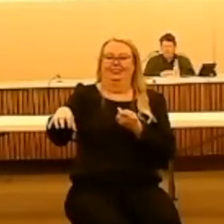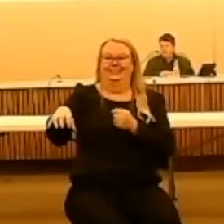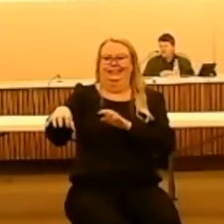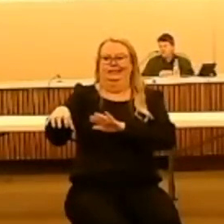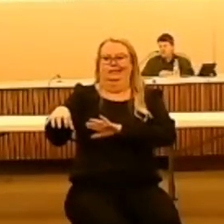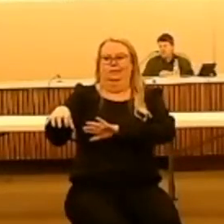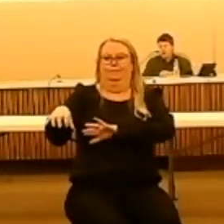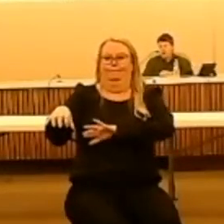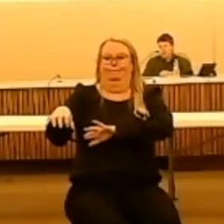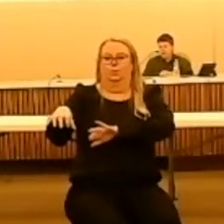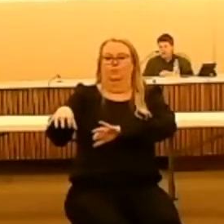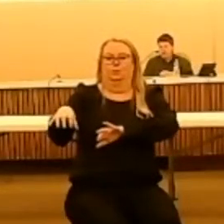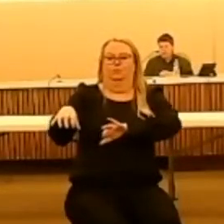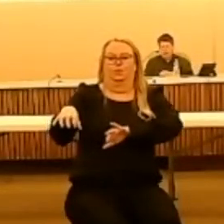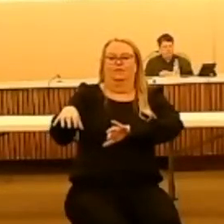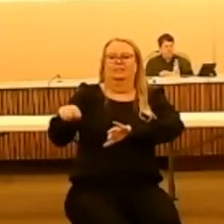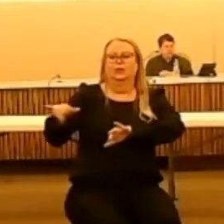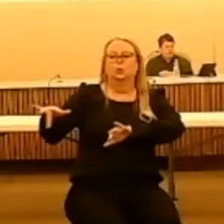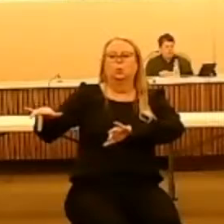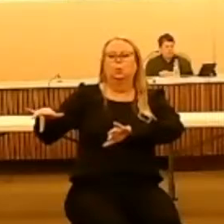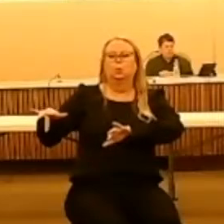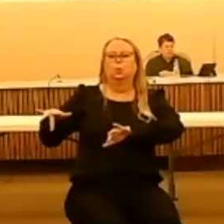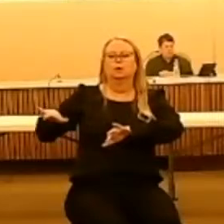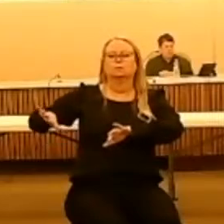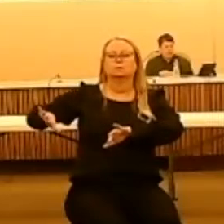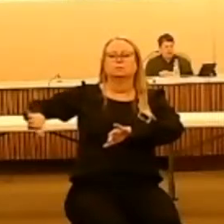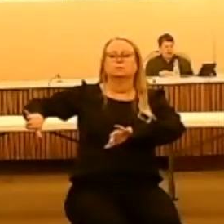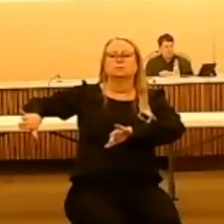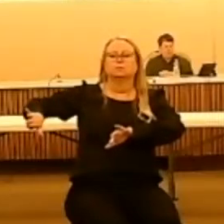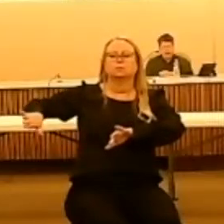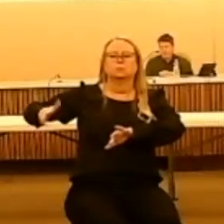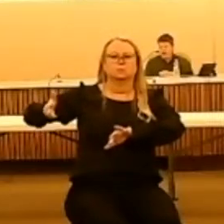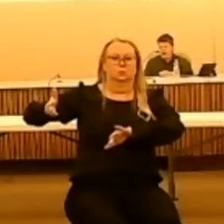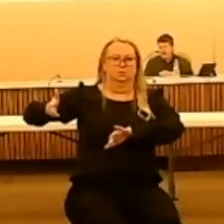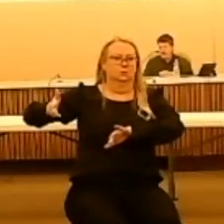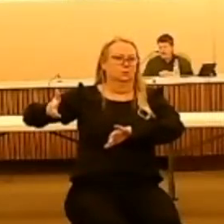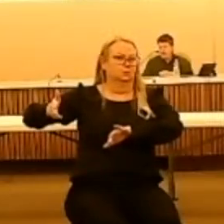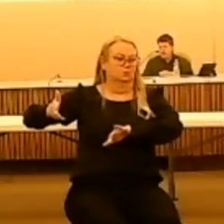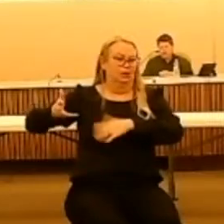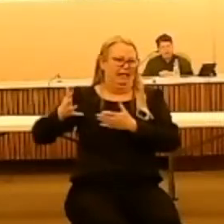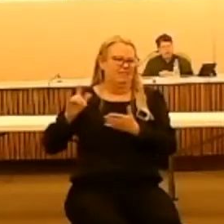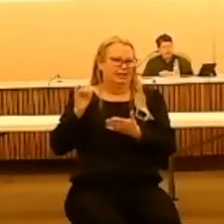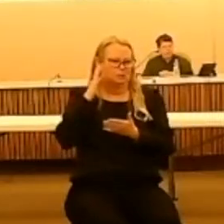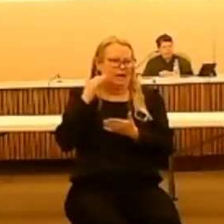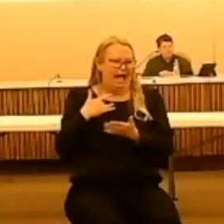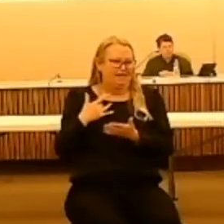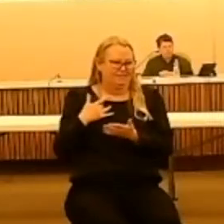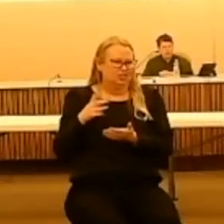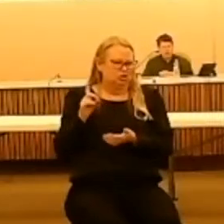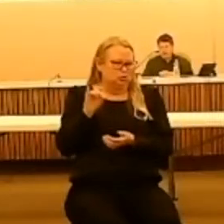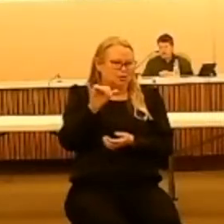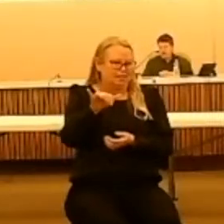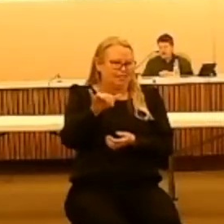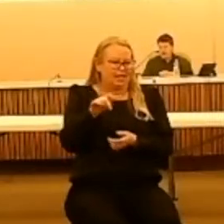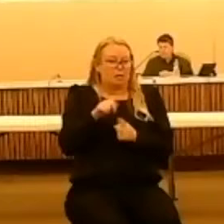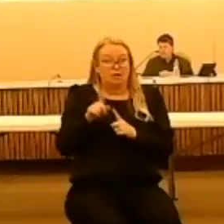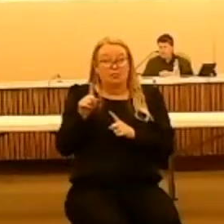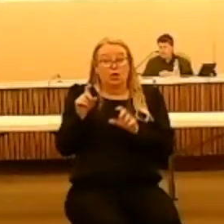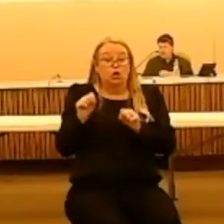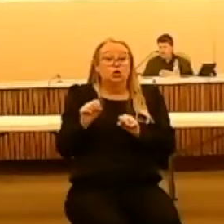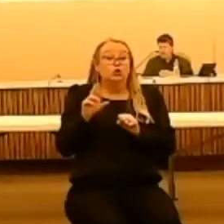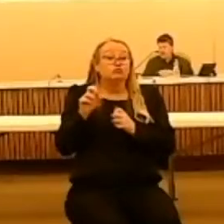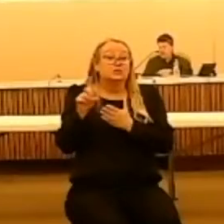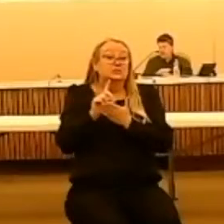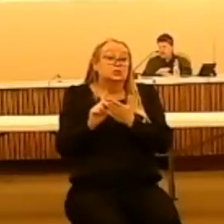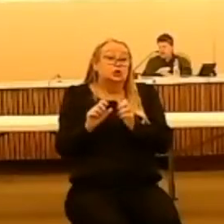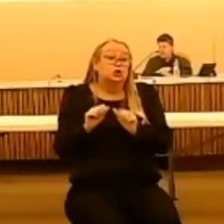north. Because again, there's less space occupied by that. So it could help